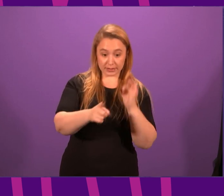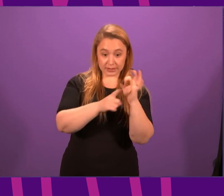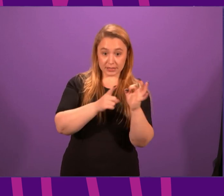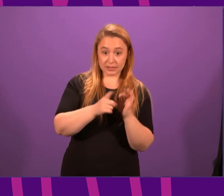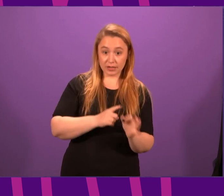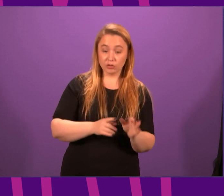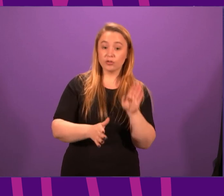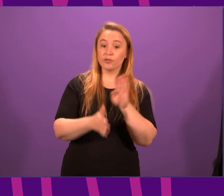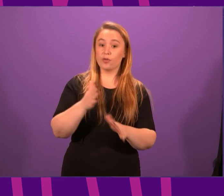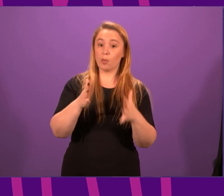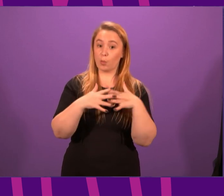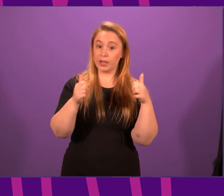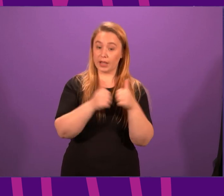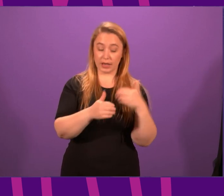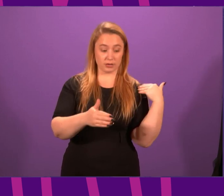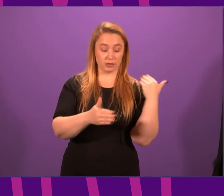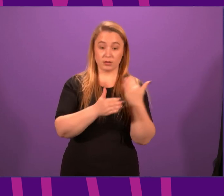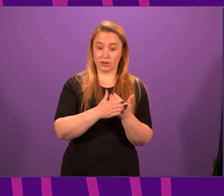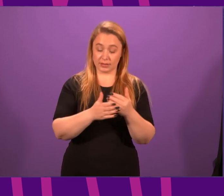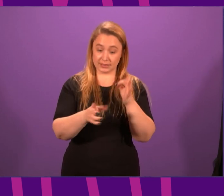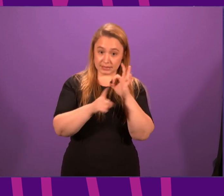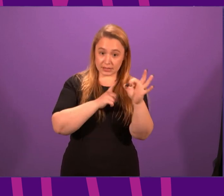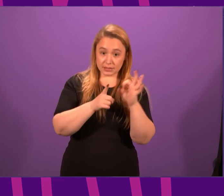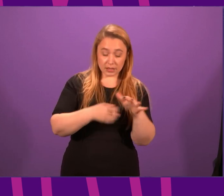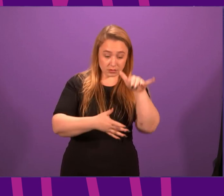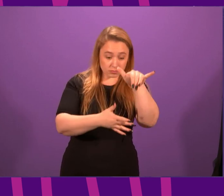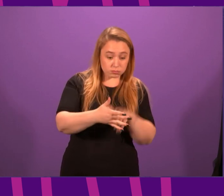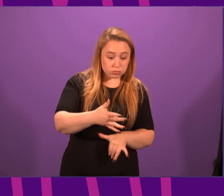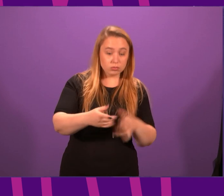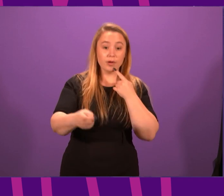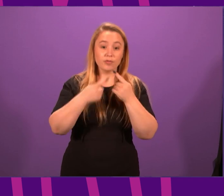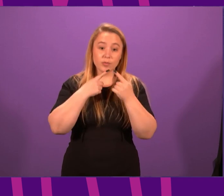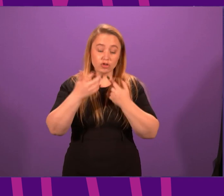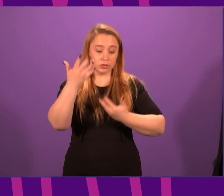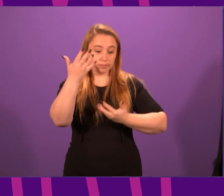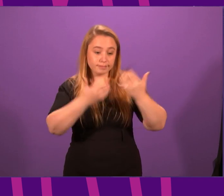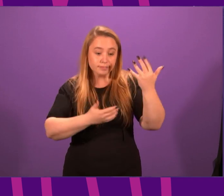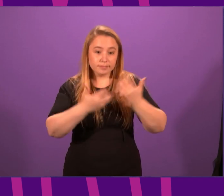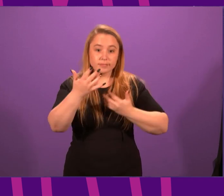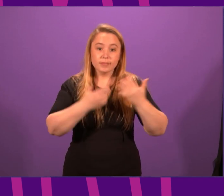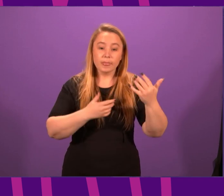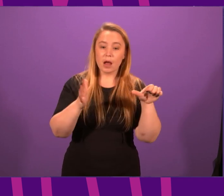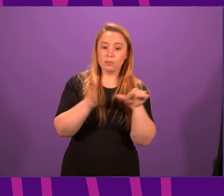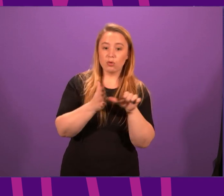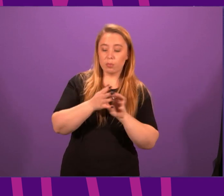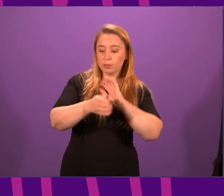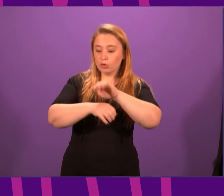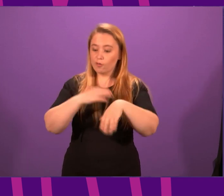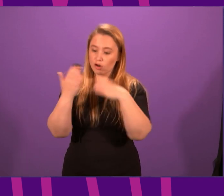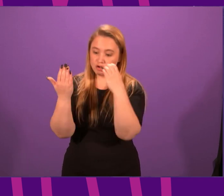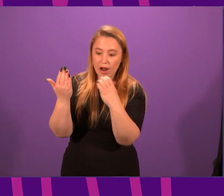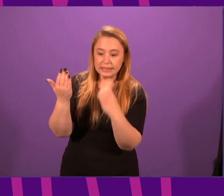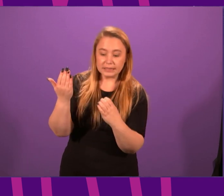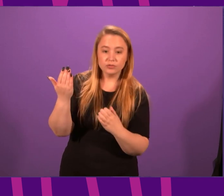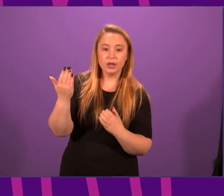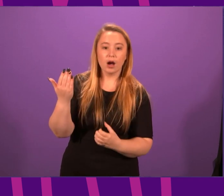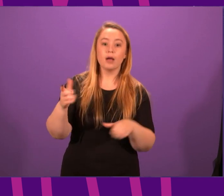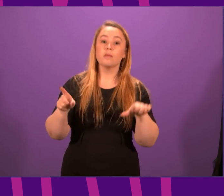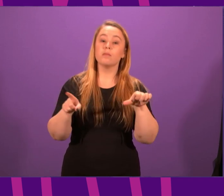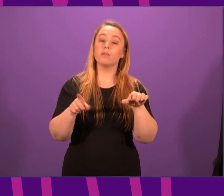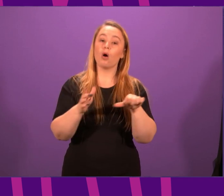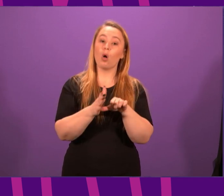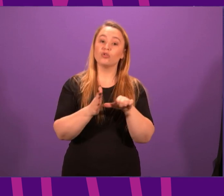over the weekend and today, the detail on the data, on the issues about the criteria, but also